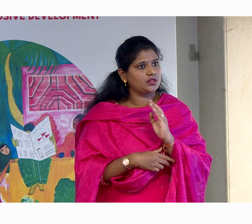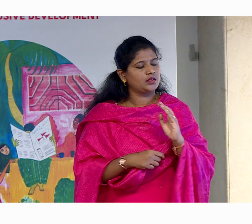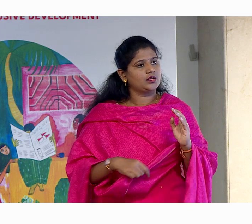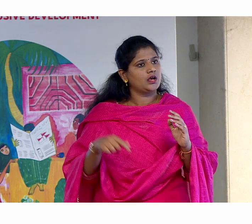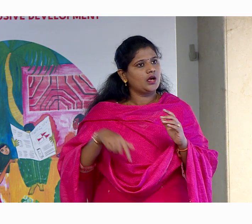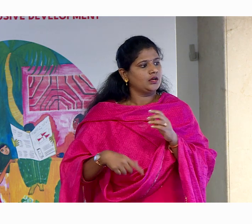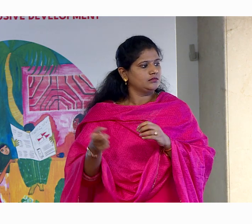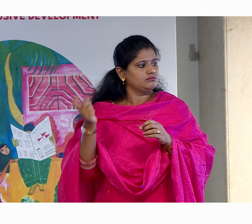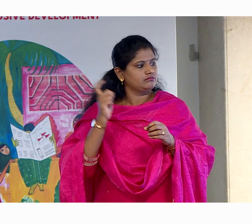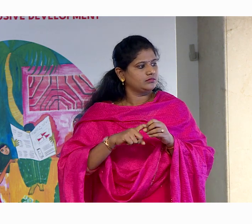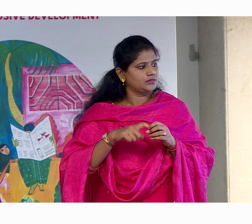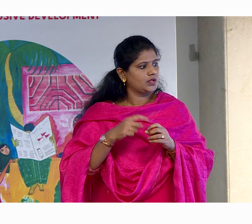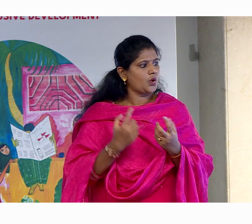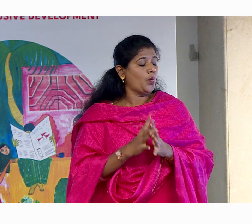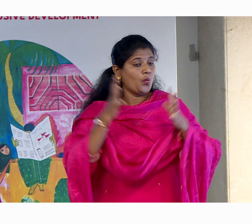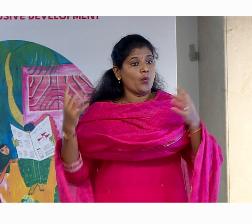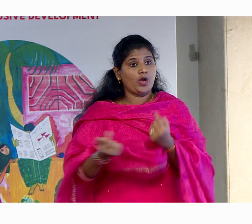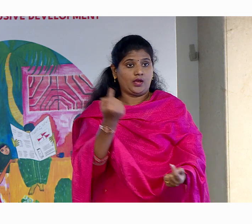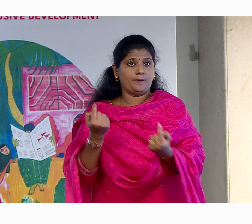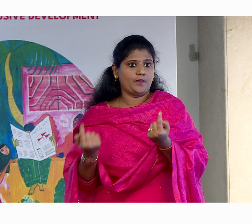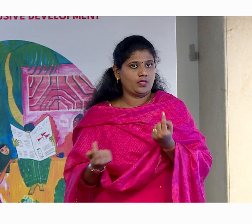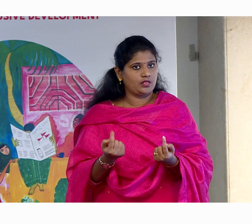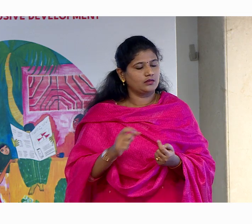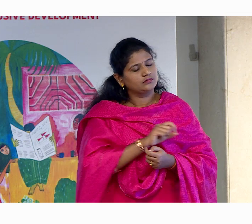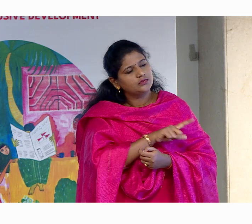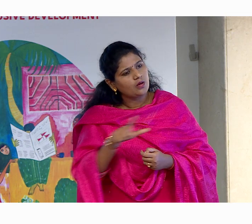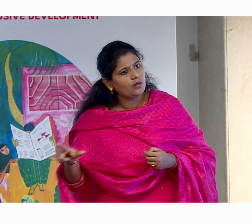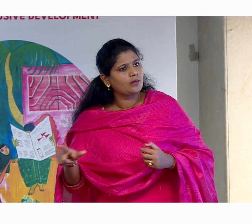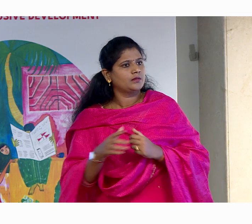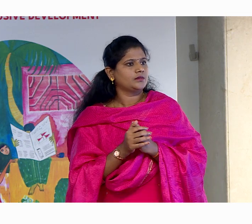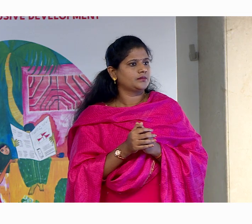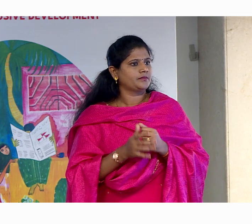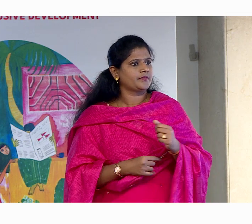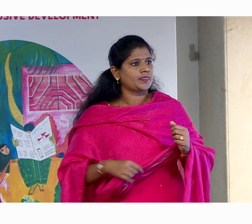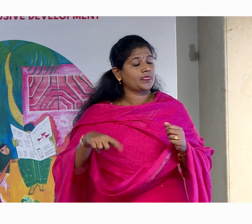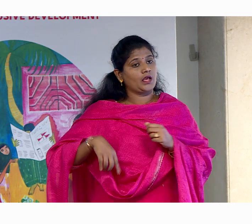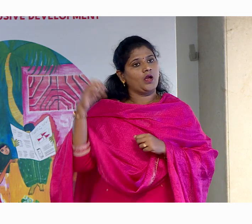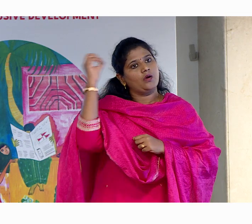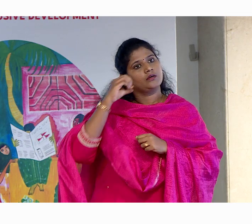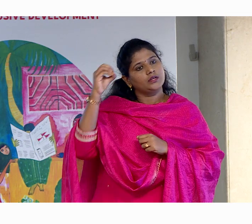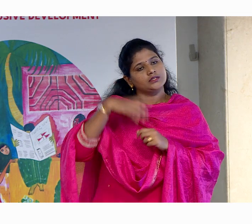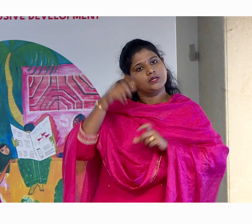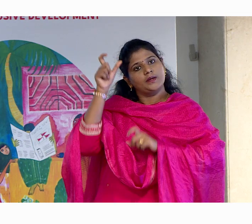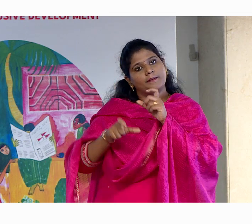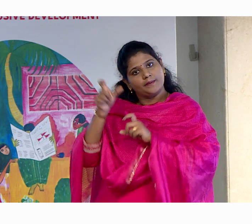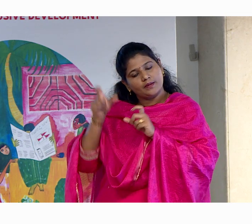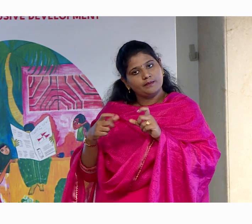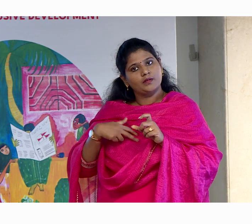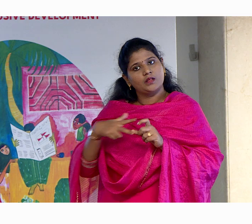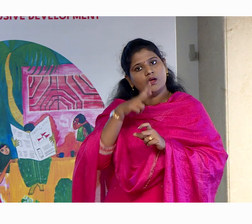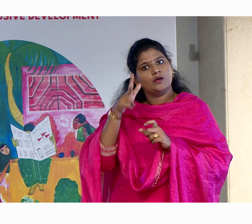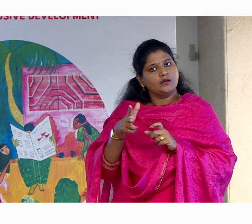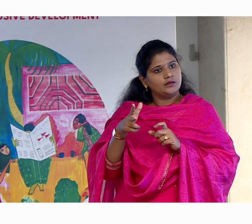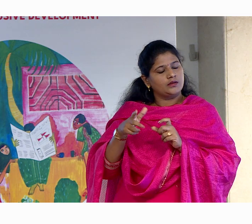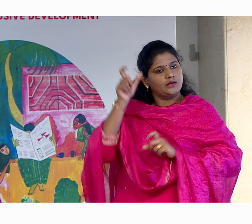politics, and the outer context, the demands placed on the organization. They might be political demands, they might